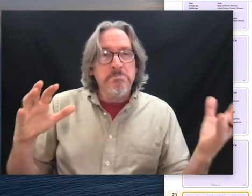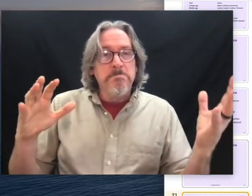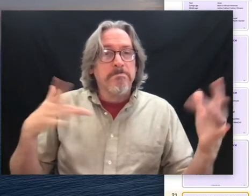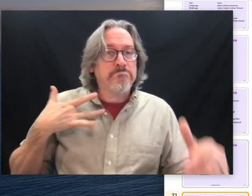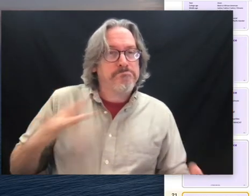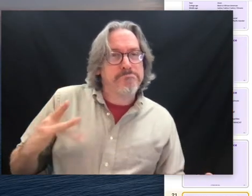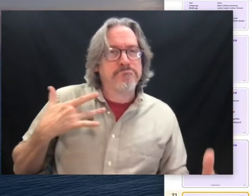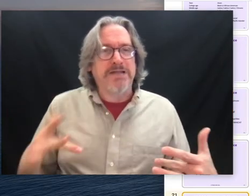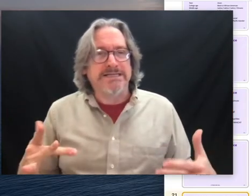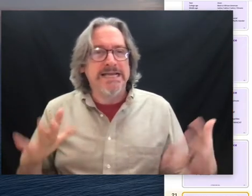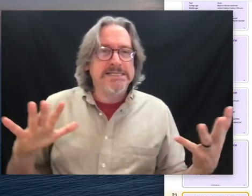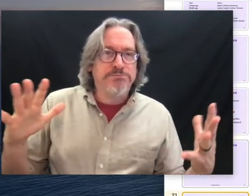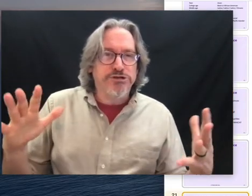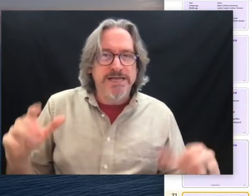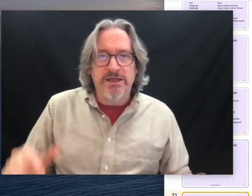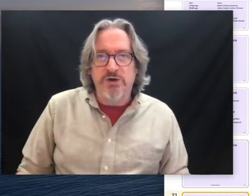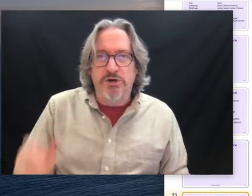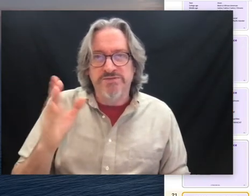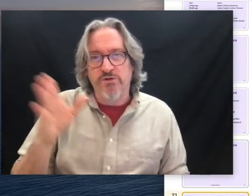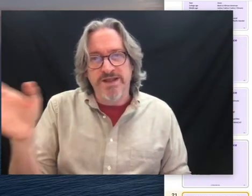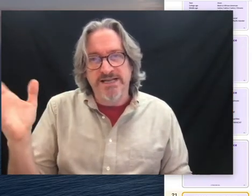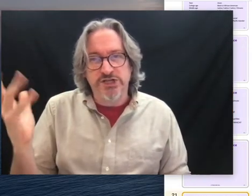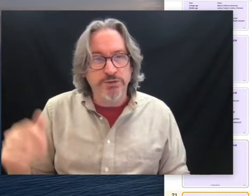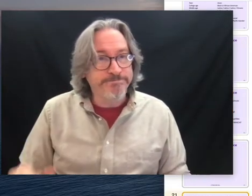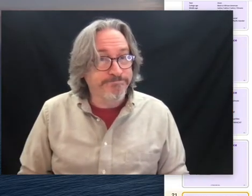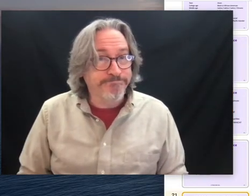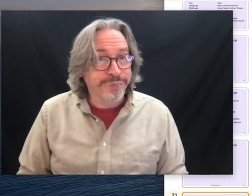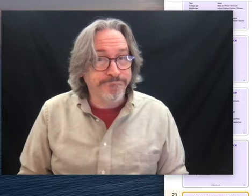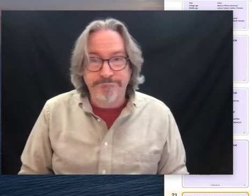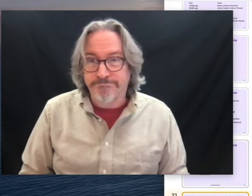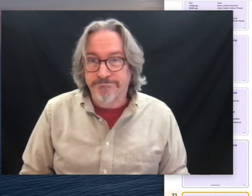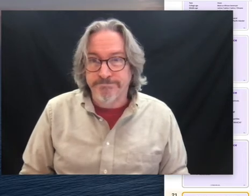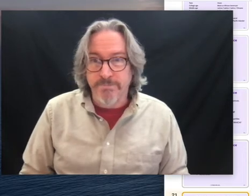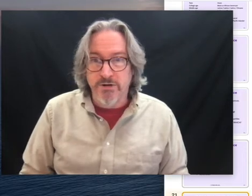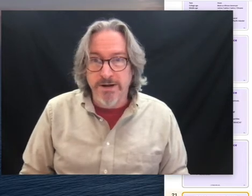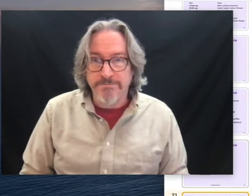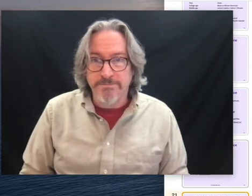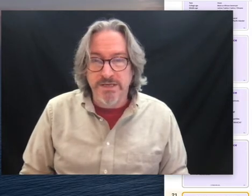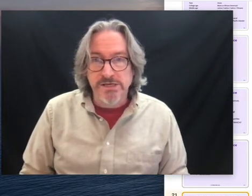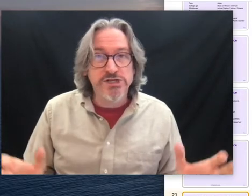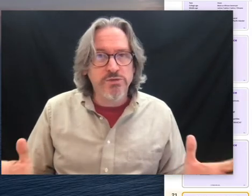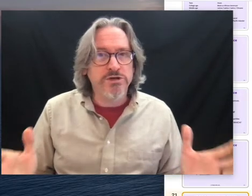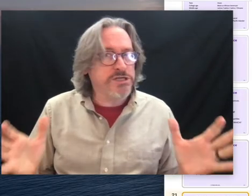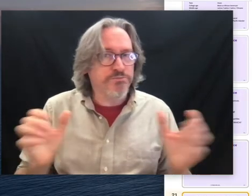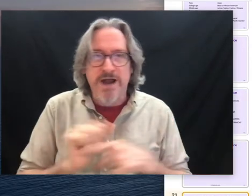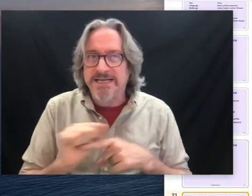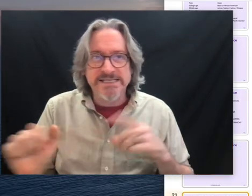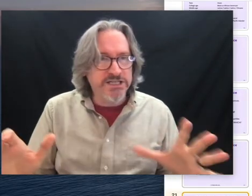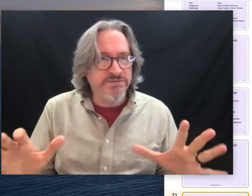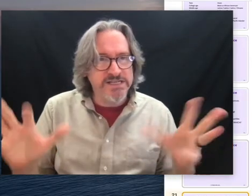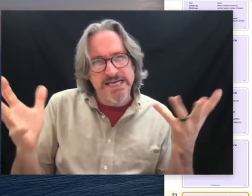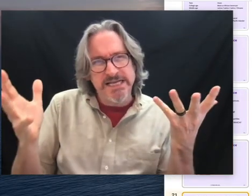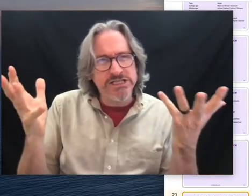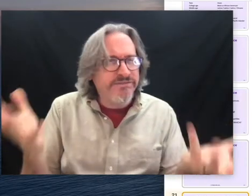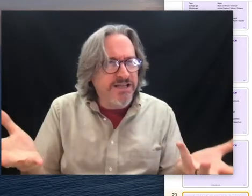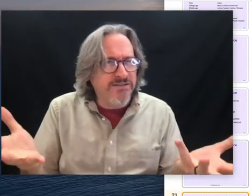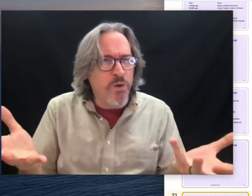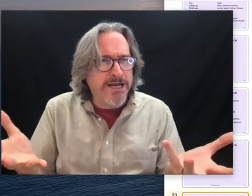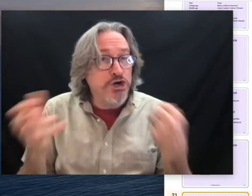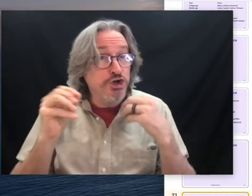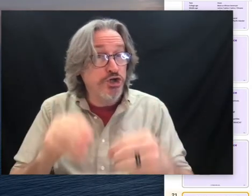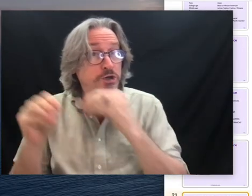Then tendencies, personality quirks for the next 2. Right? So just practice each of these. Get just a